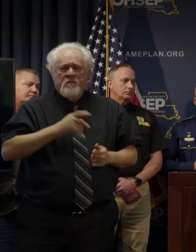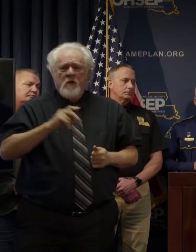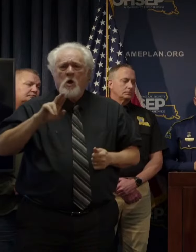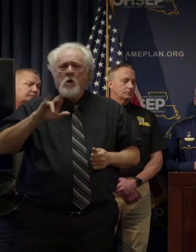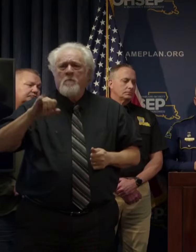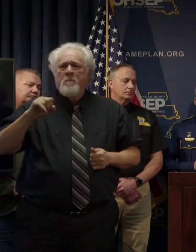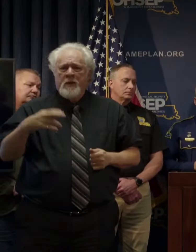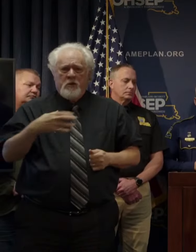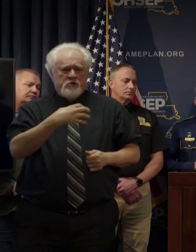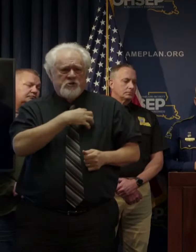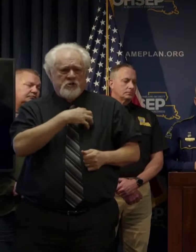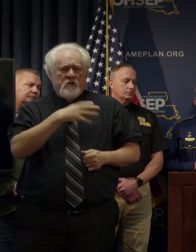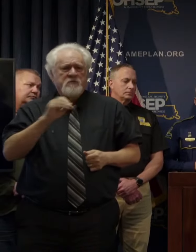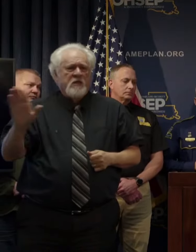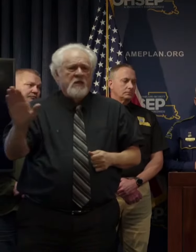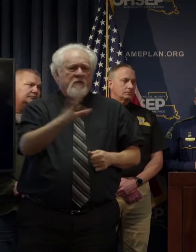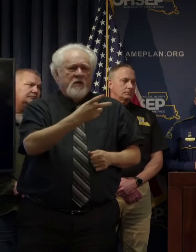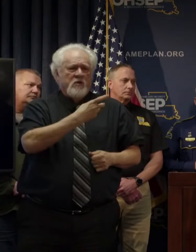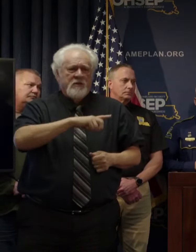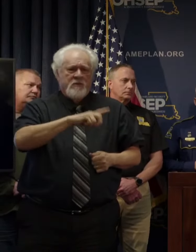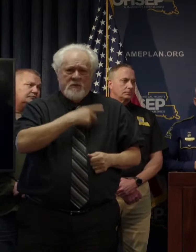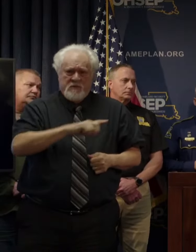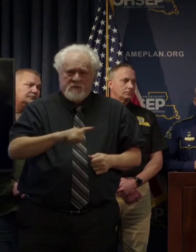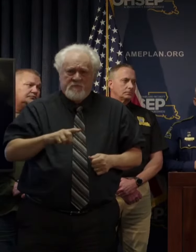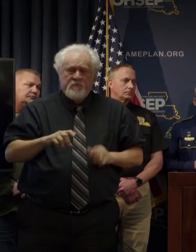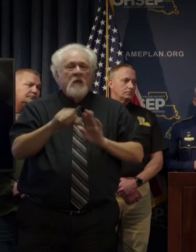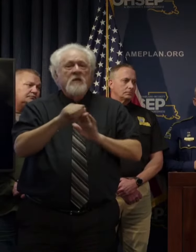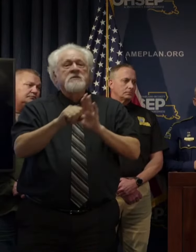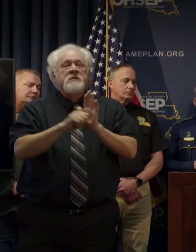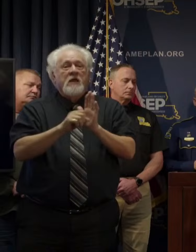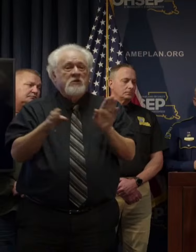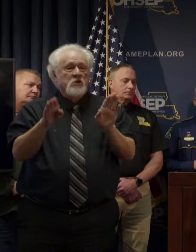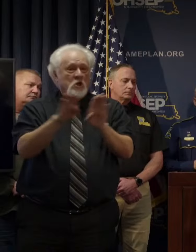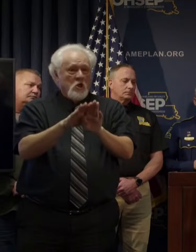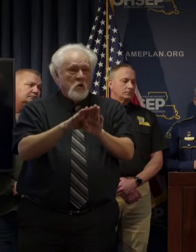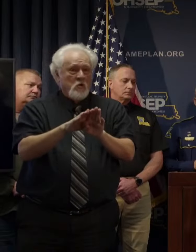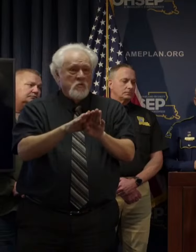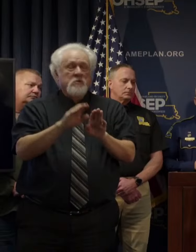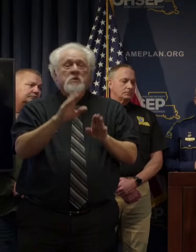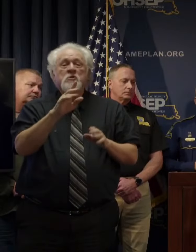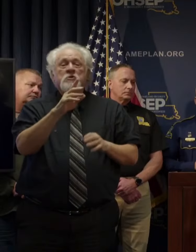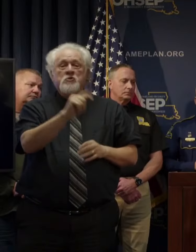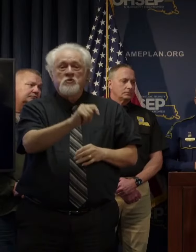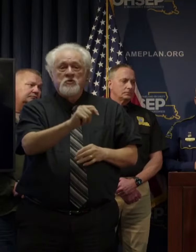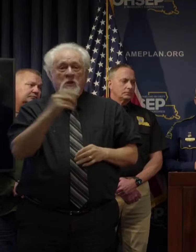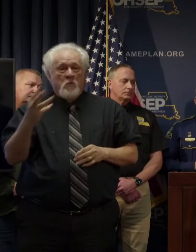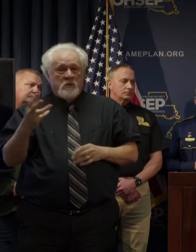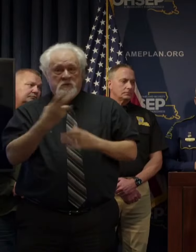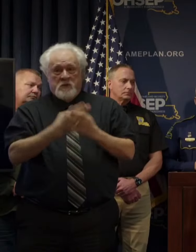and their deputies. State offices will be closed Tuesday and Wednesday at this time.